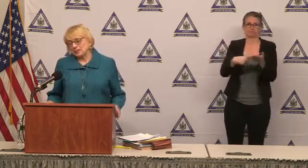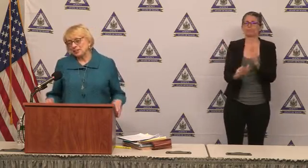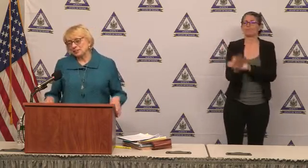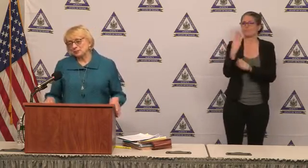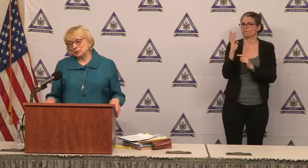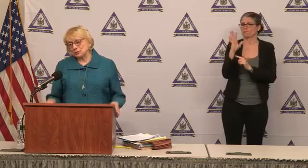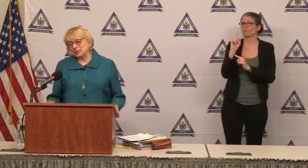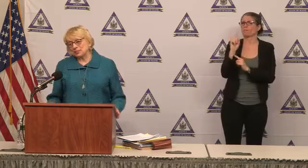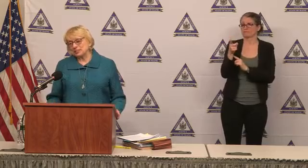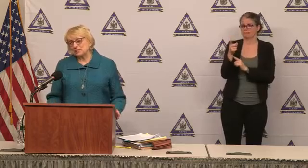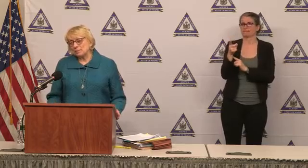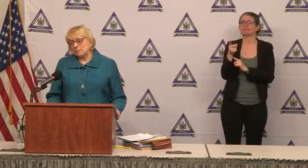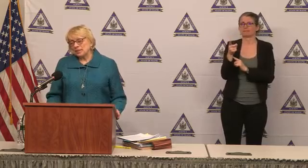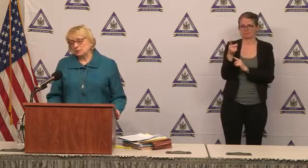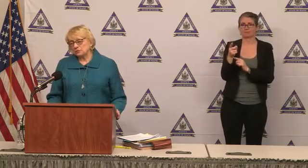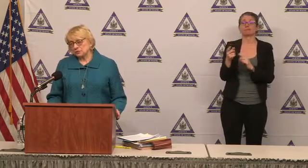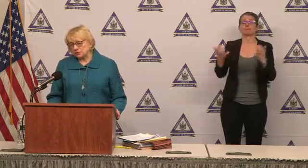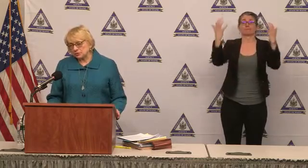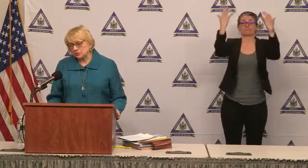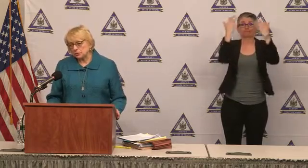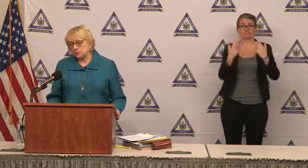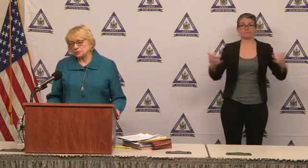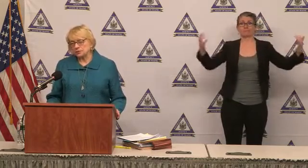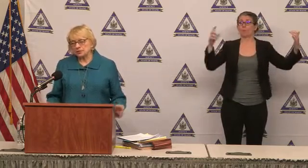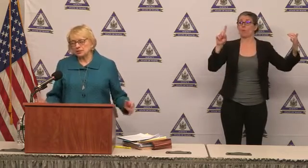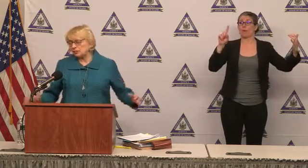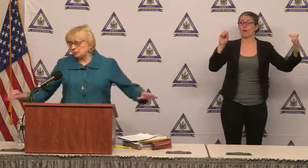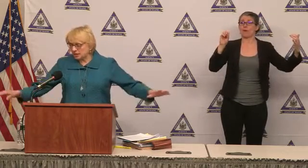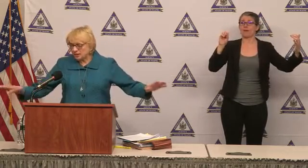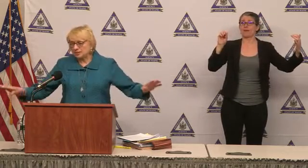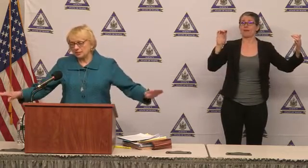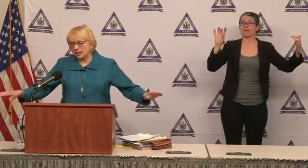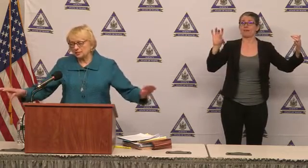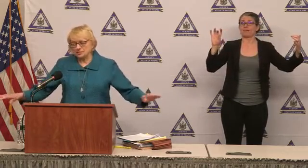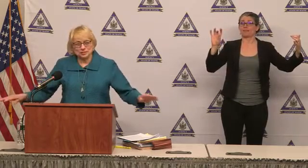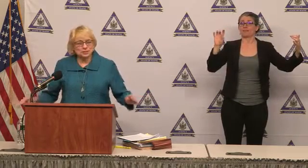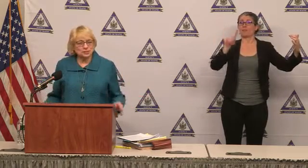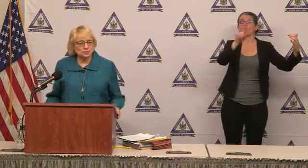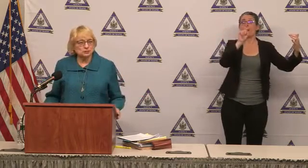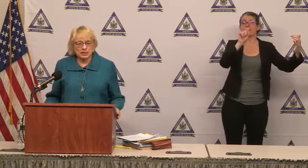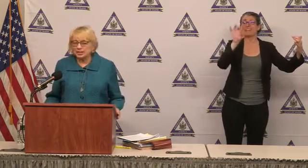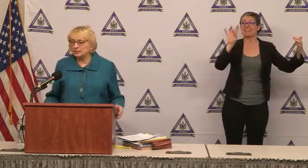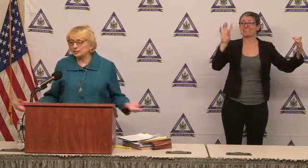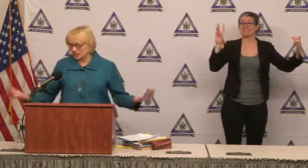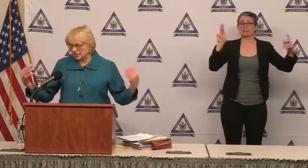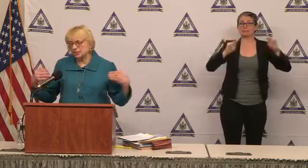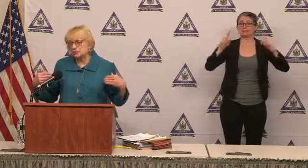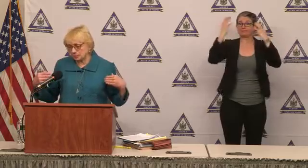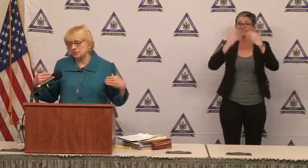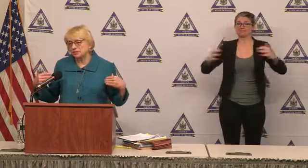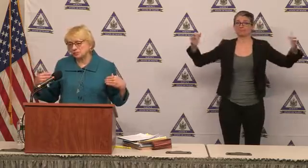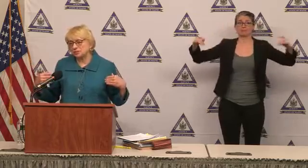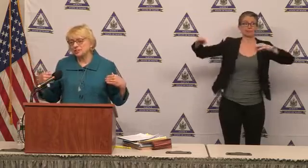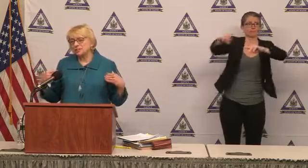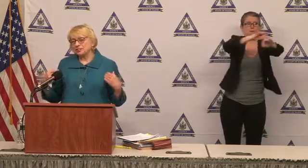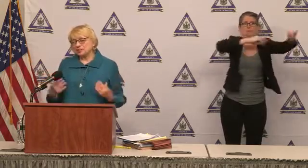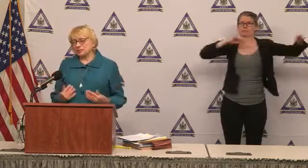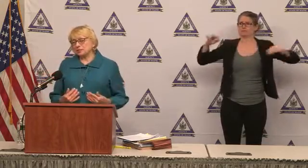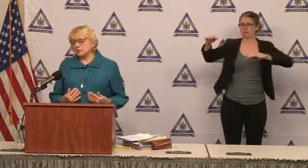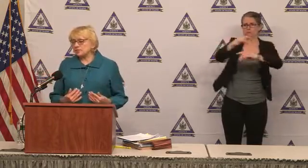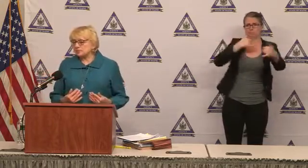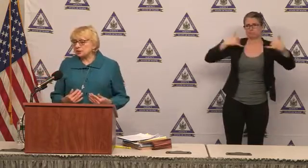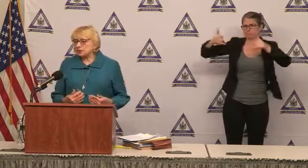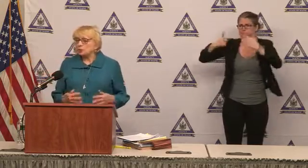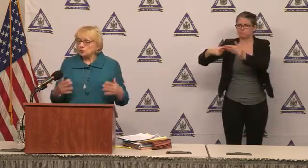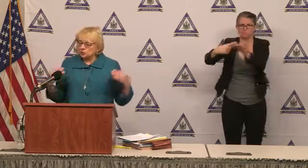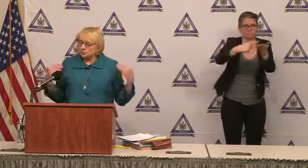and leaders of both parties, and we're fielding those inquiries. And, you know, they have their eyes and ears on the ground. They're telling us some of the things that they're hearing